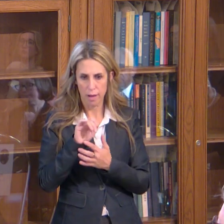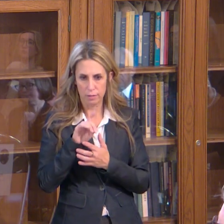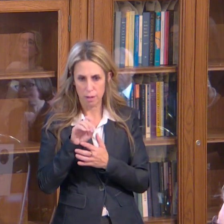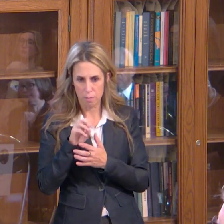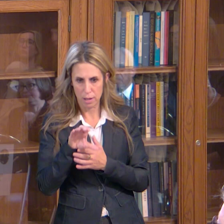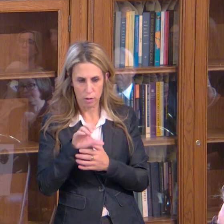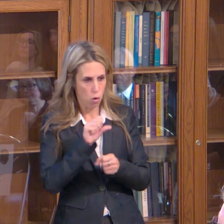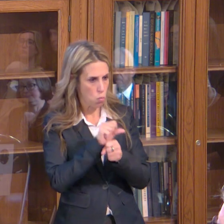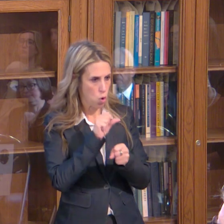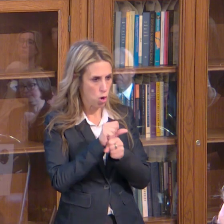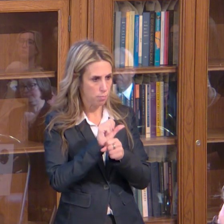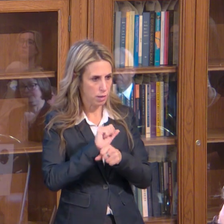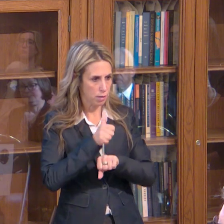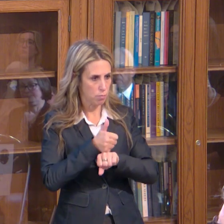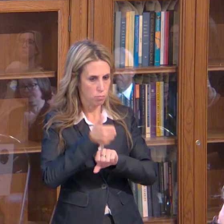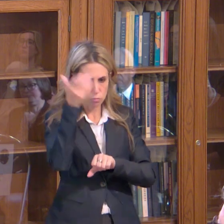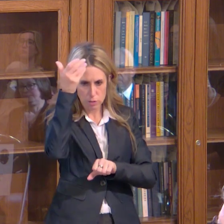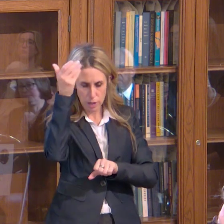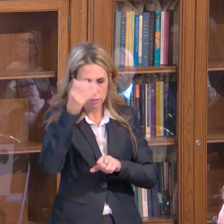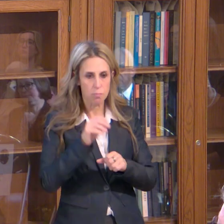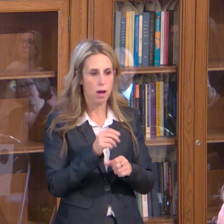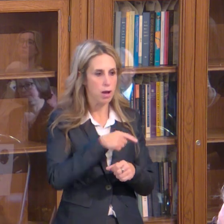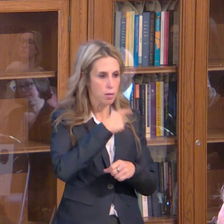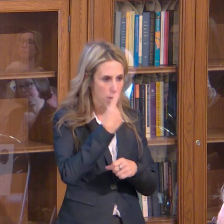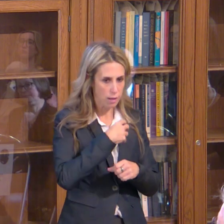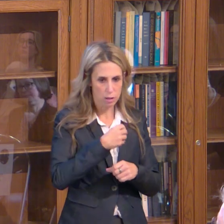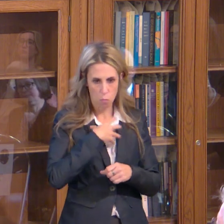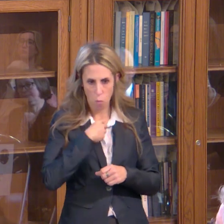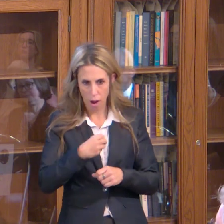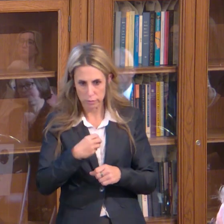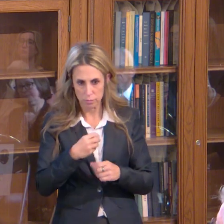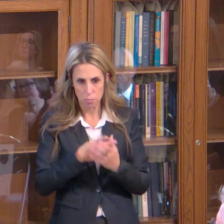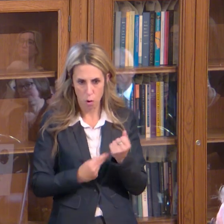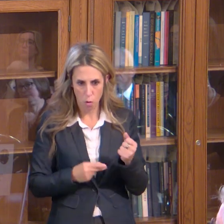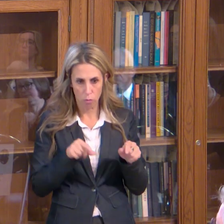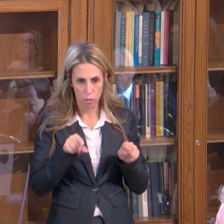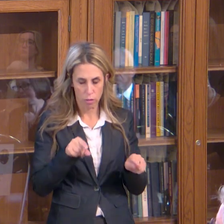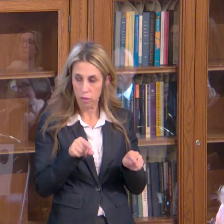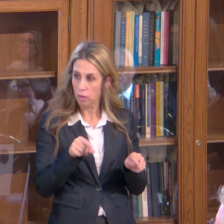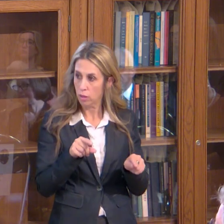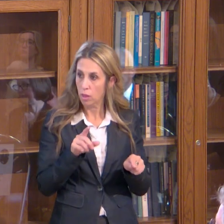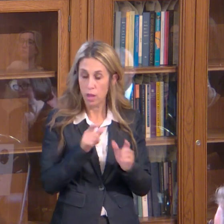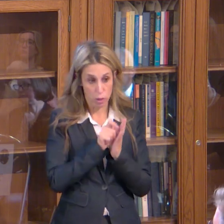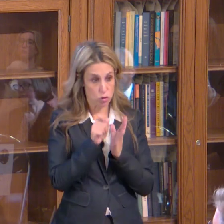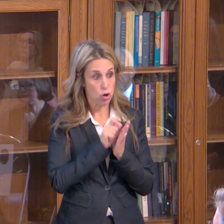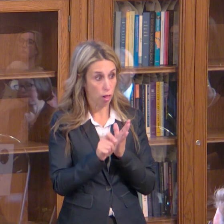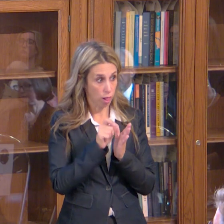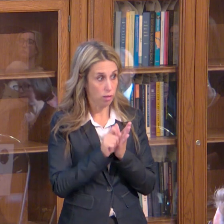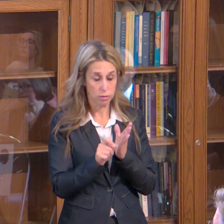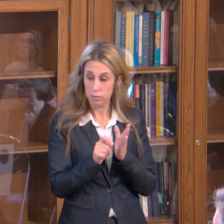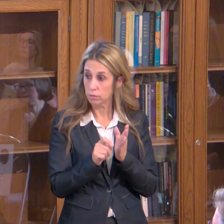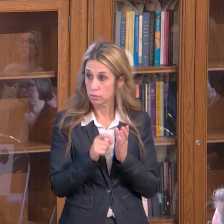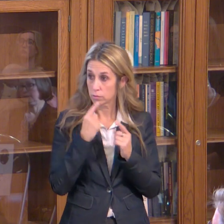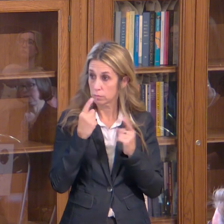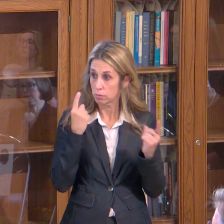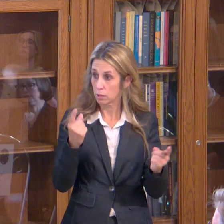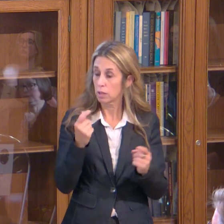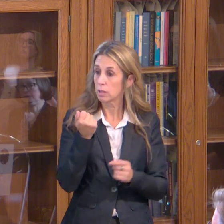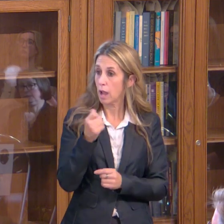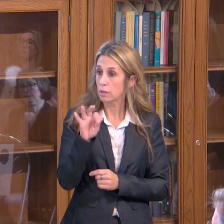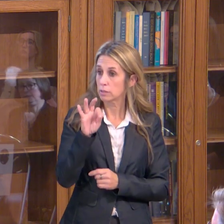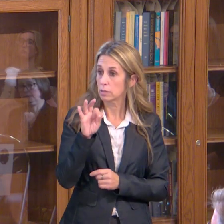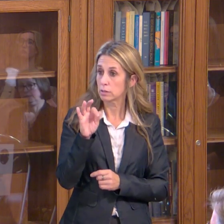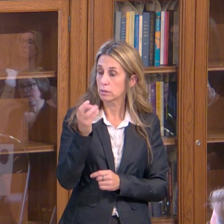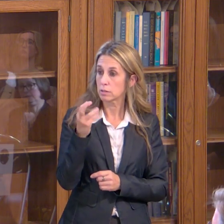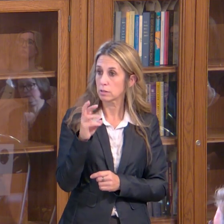being presented by blacks and white in the Journal of negro history which was a referee journal and that came out in